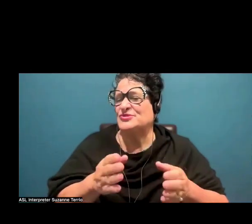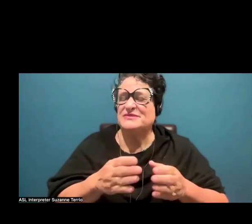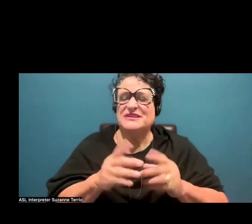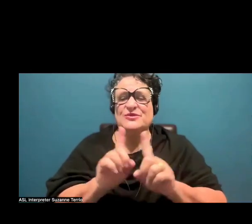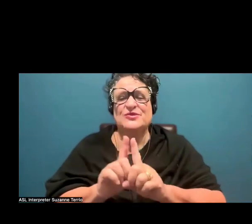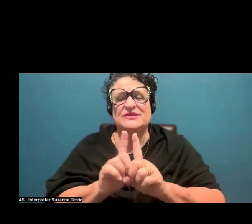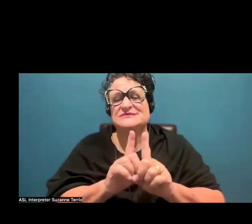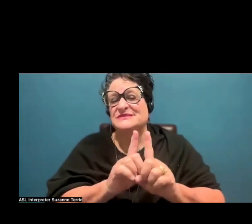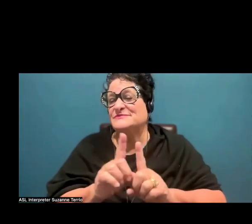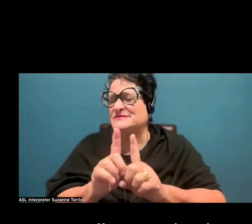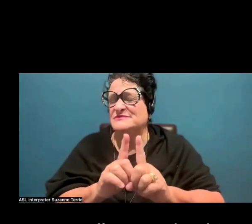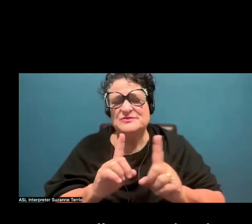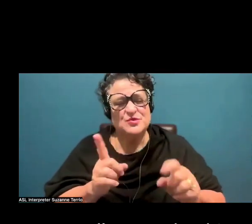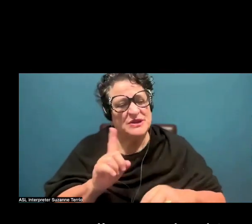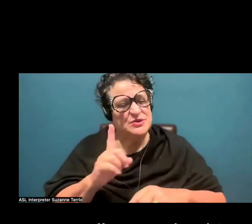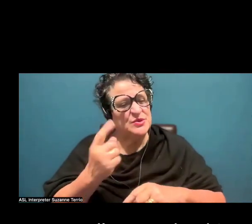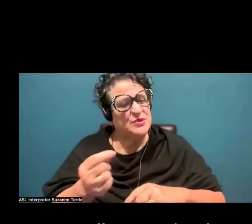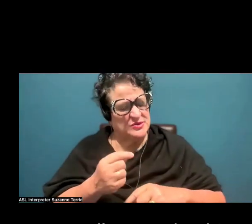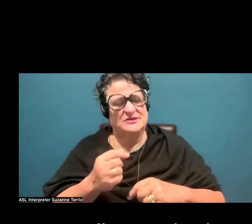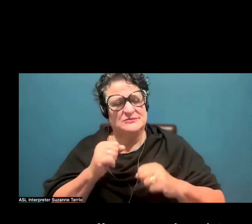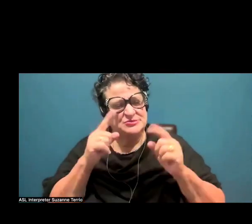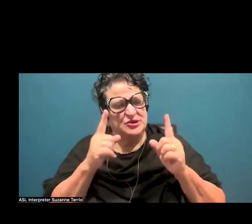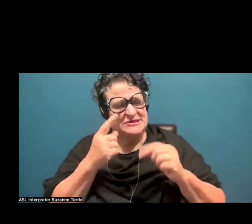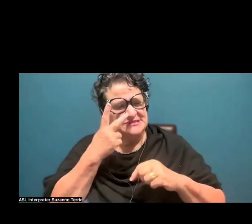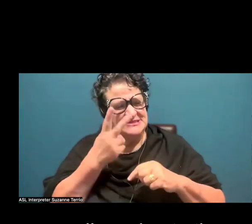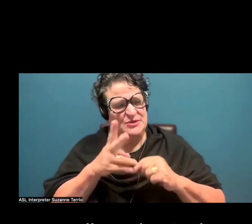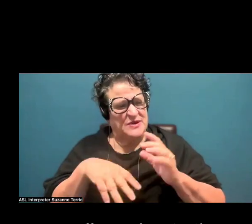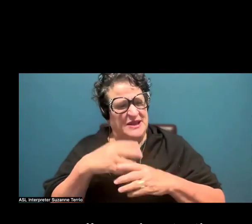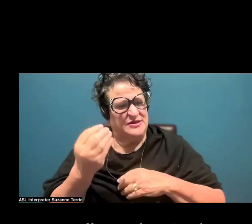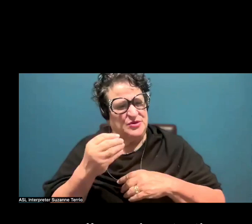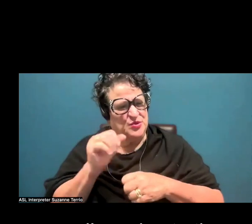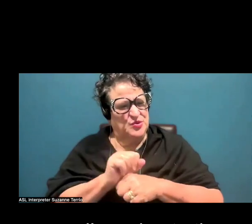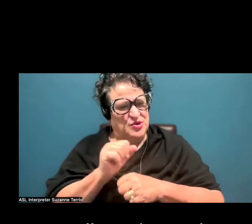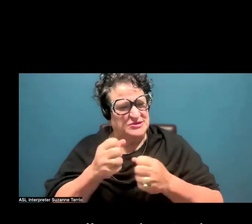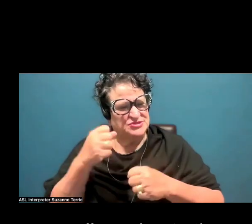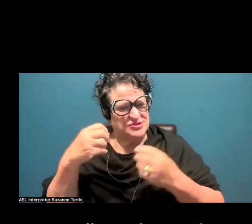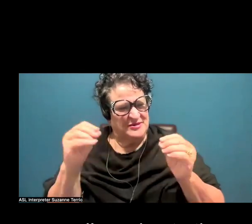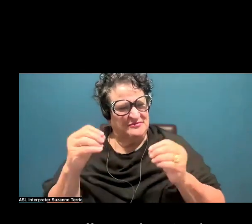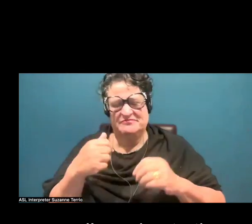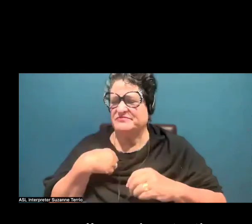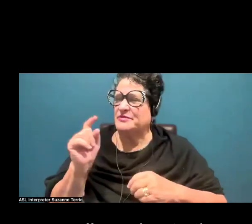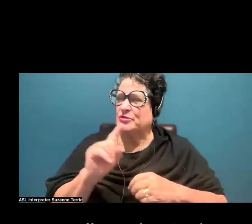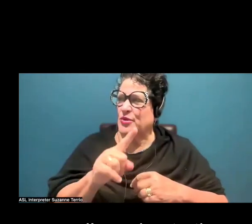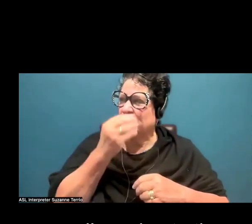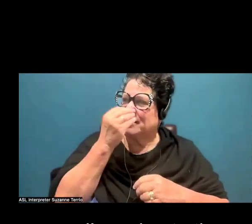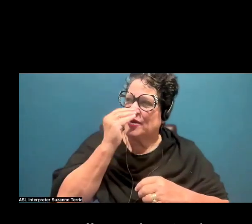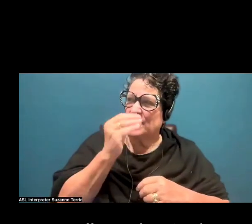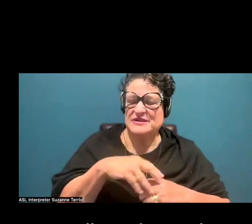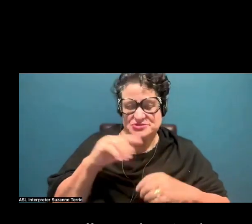side. Where are you going? I'm surprised to see you out of your workshop. I'm going to the garden, he explained, and she hastened after